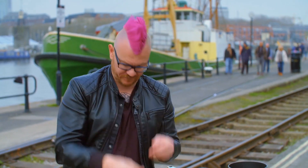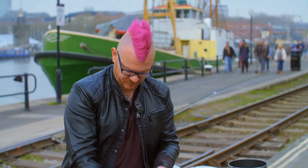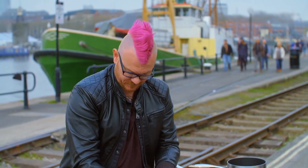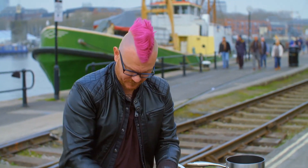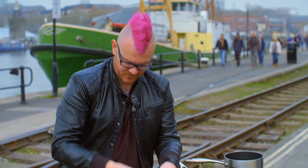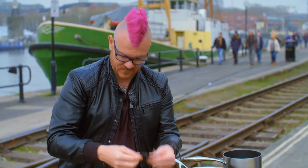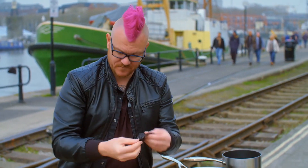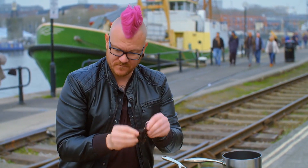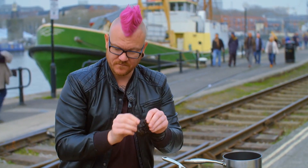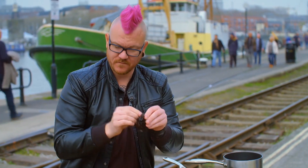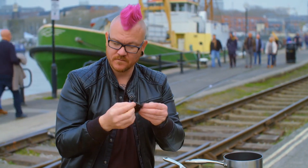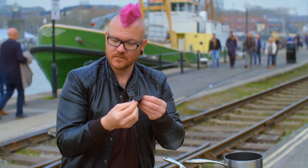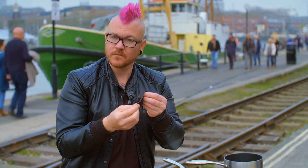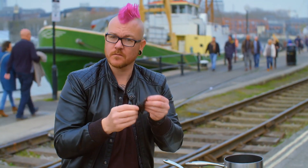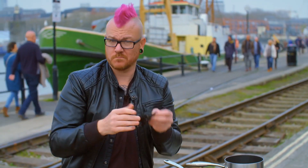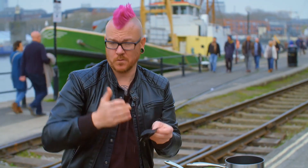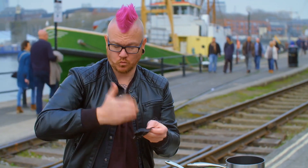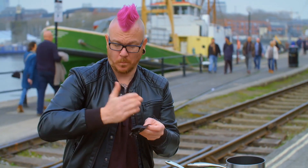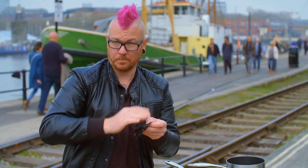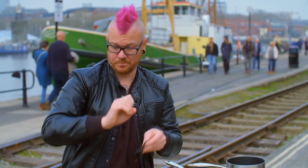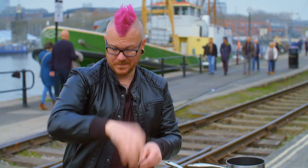soft. Chop it up and add.